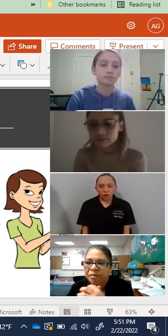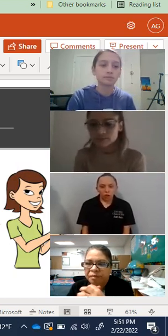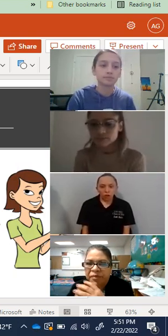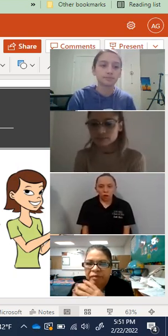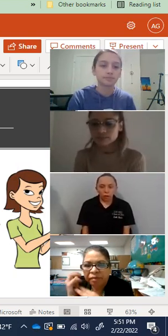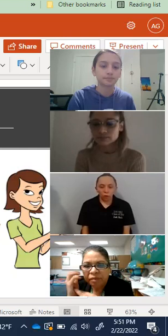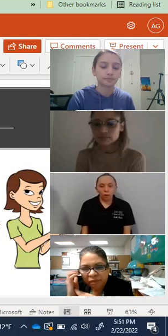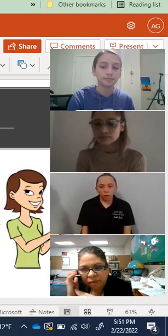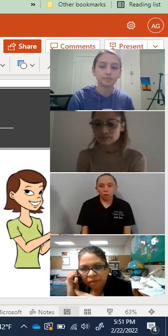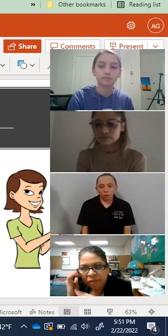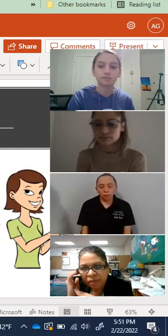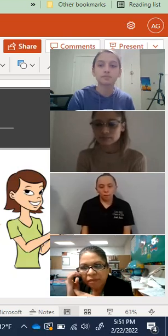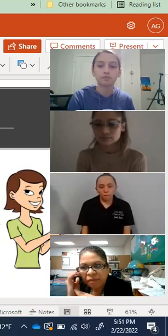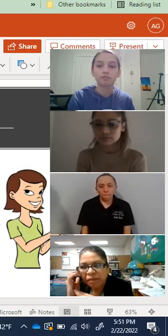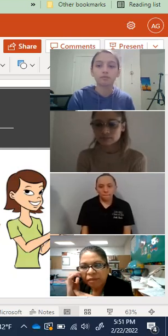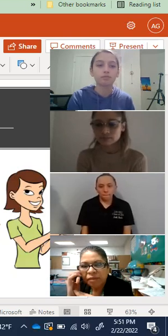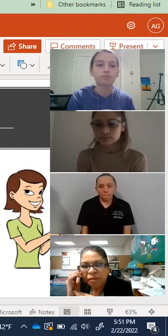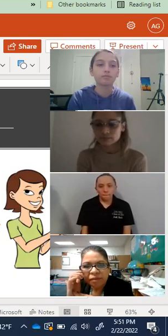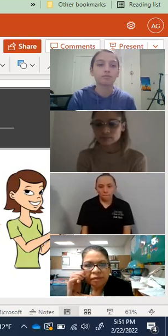You're not sure, it could go either way.